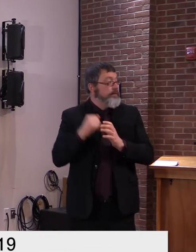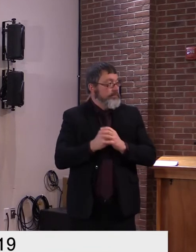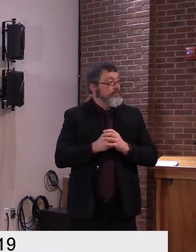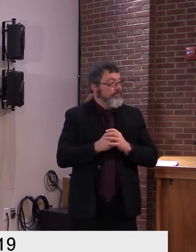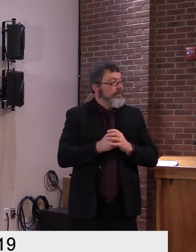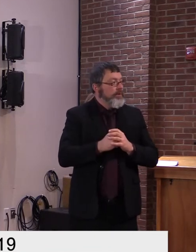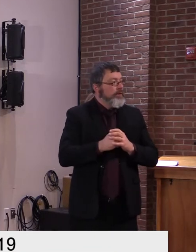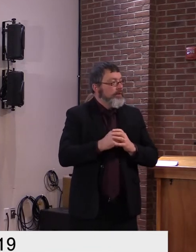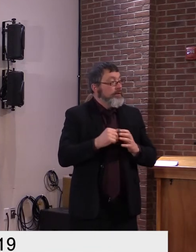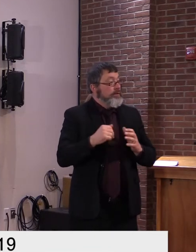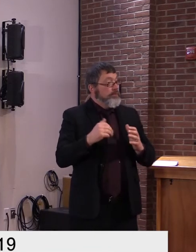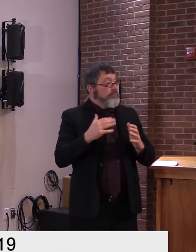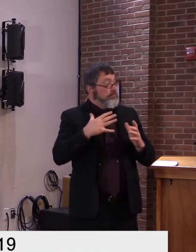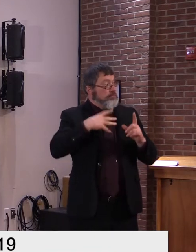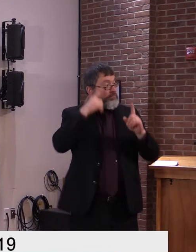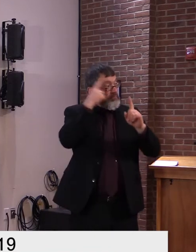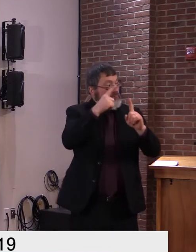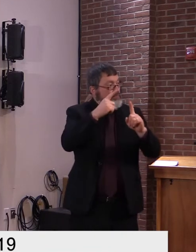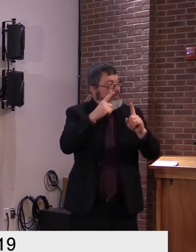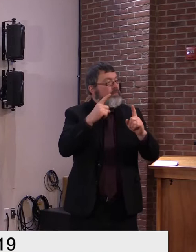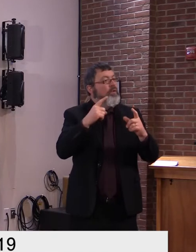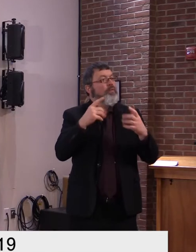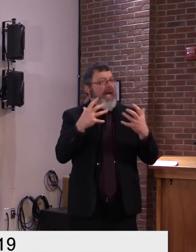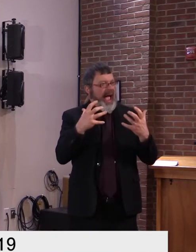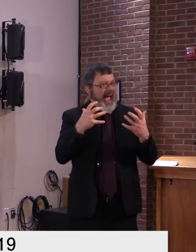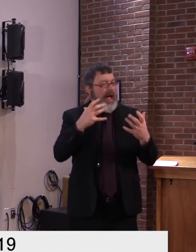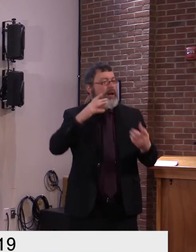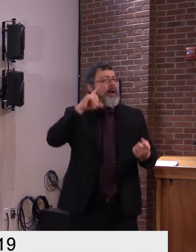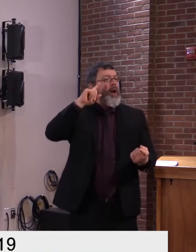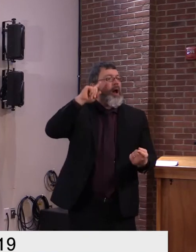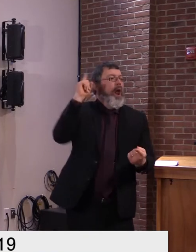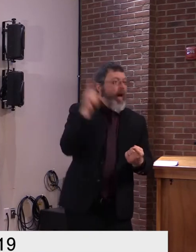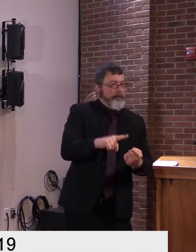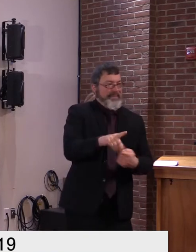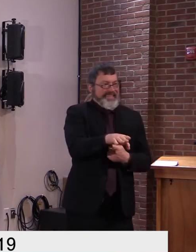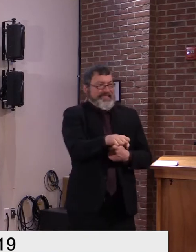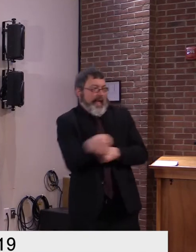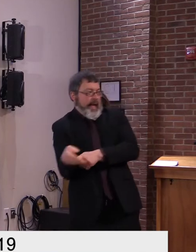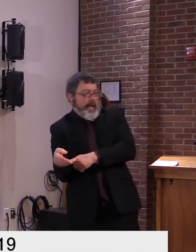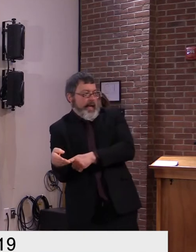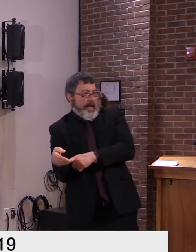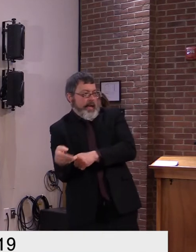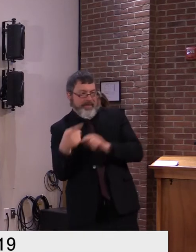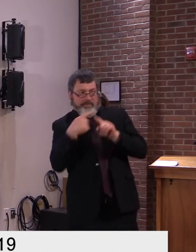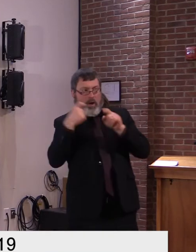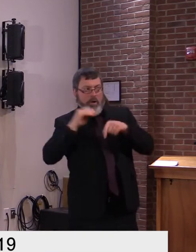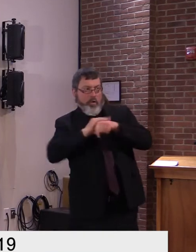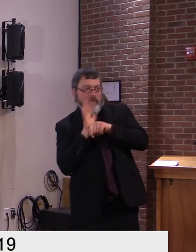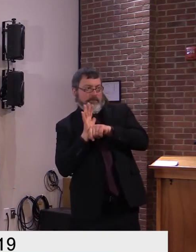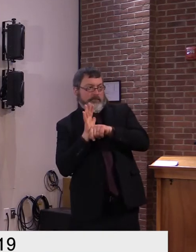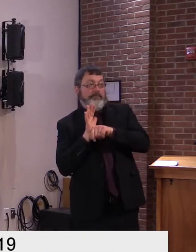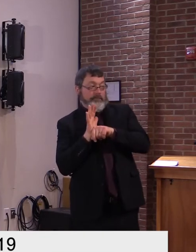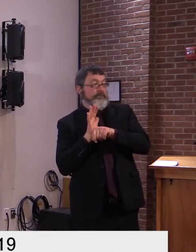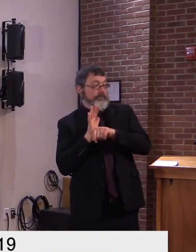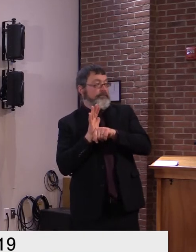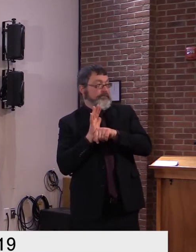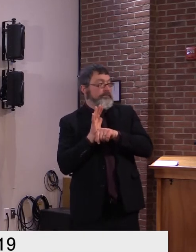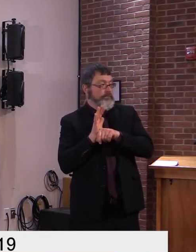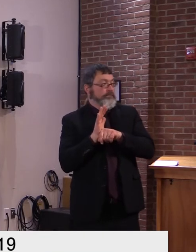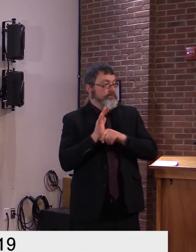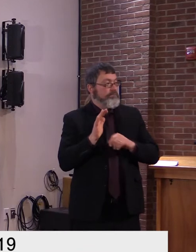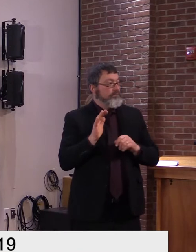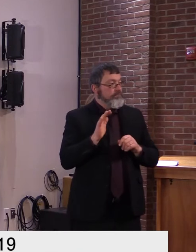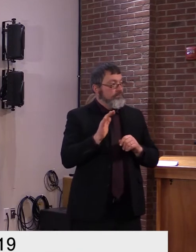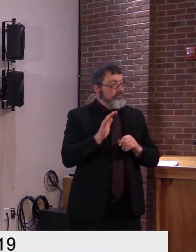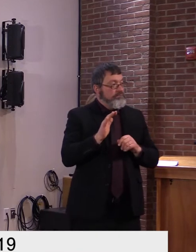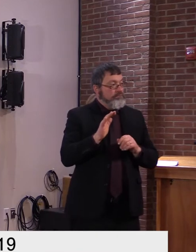death, but takes into consideration our other goals of keeping our kids in in-person instruction in schools and